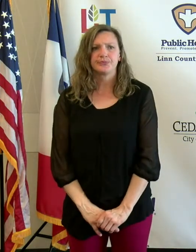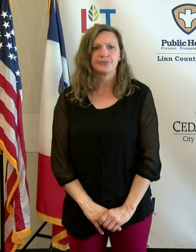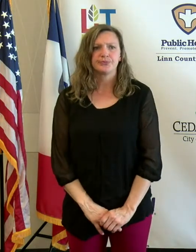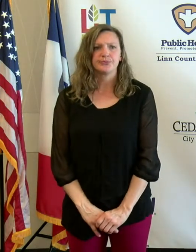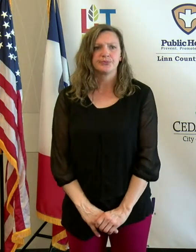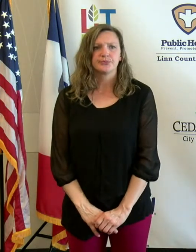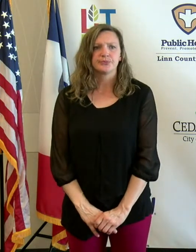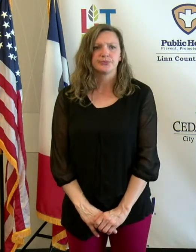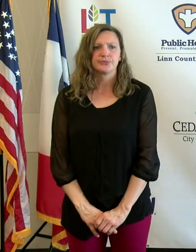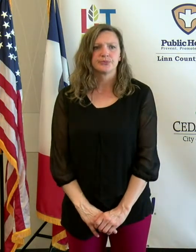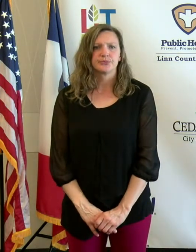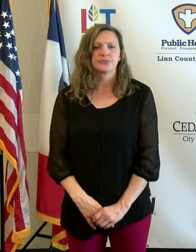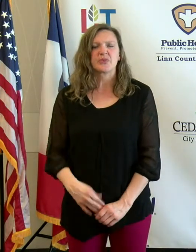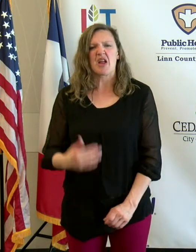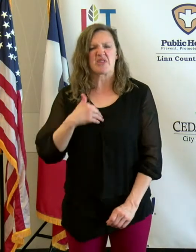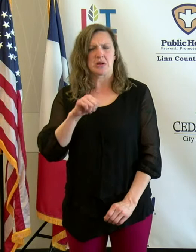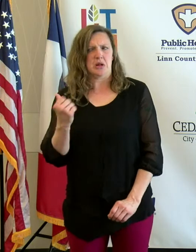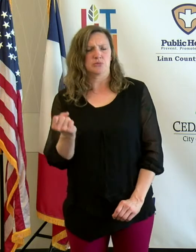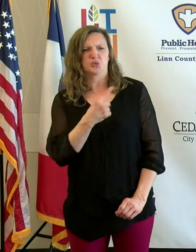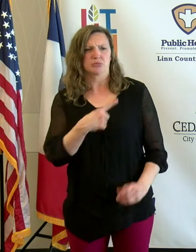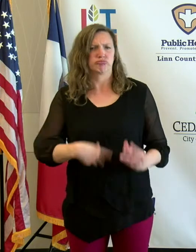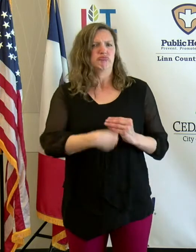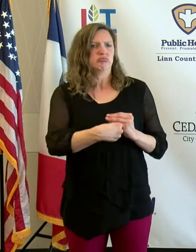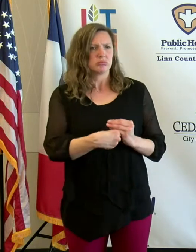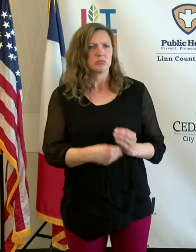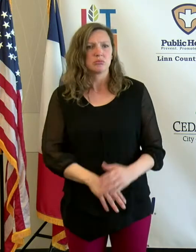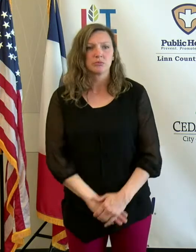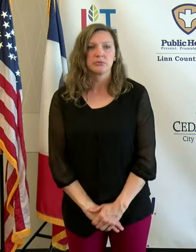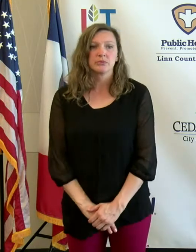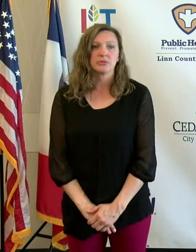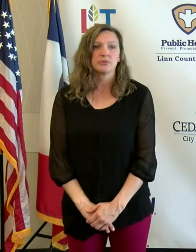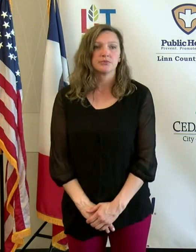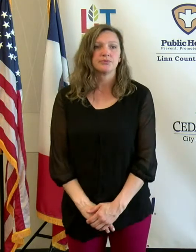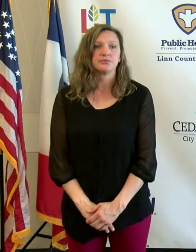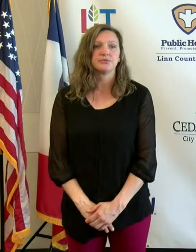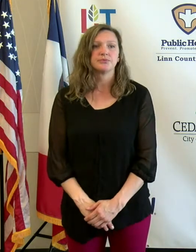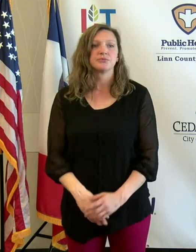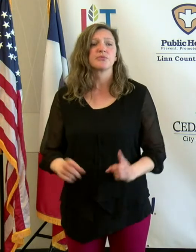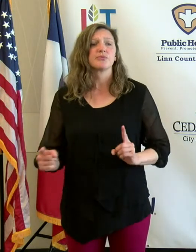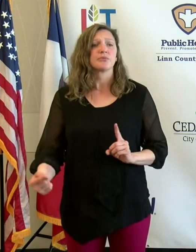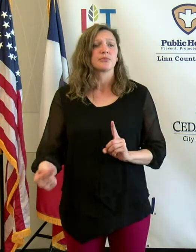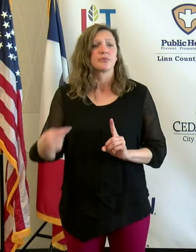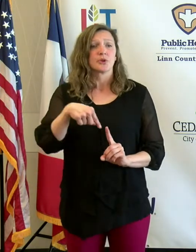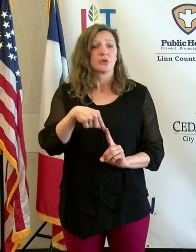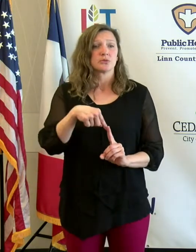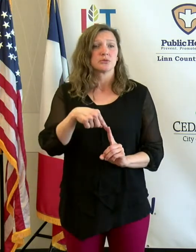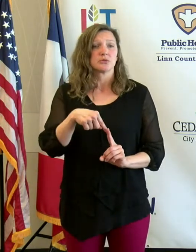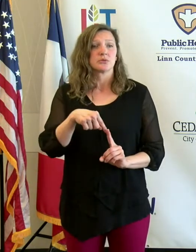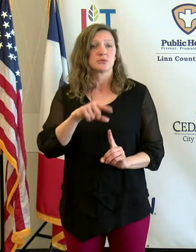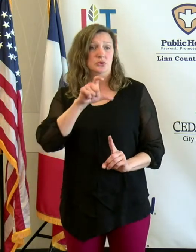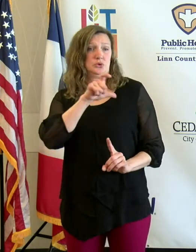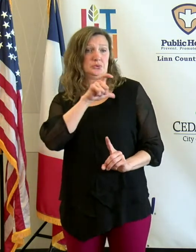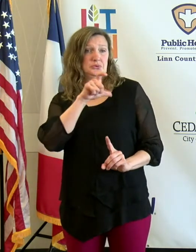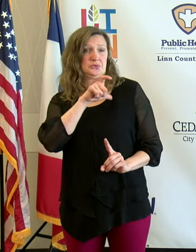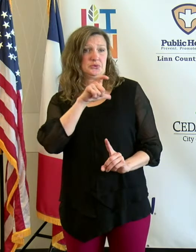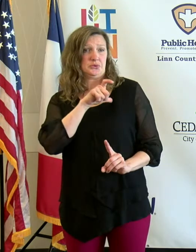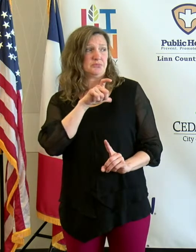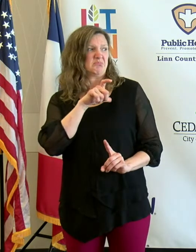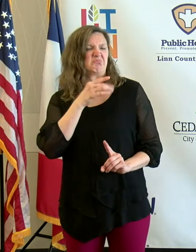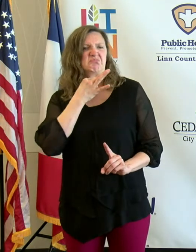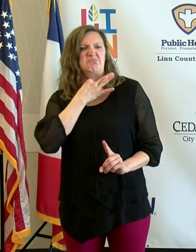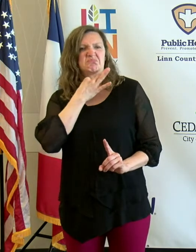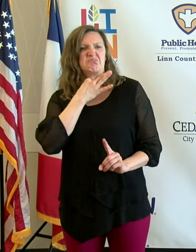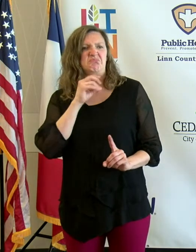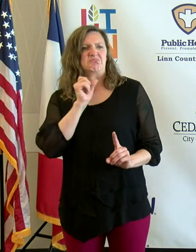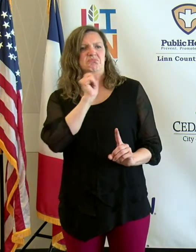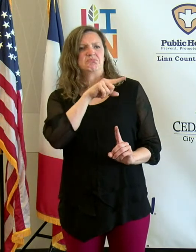And going back to the 11 employees that Sheriff Gardner talked about, will those employees be